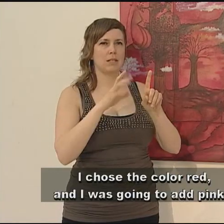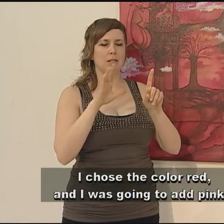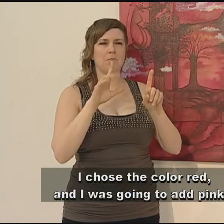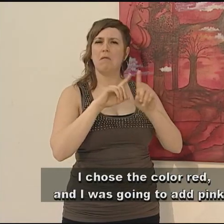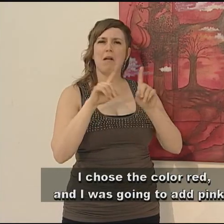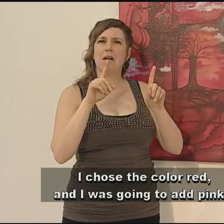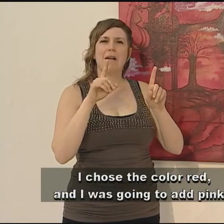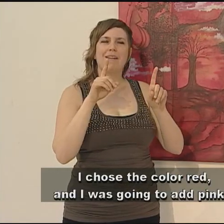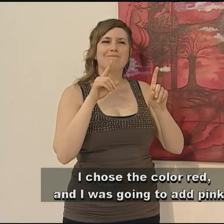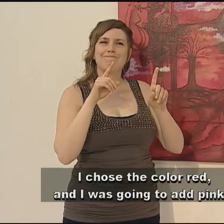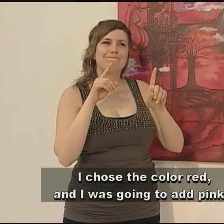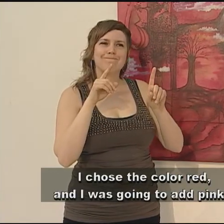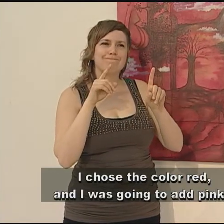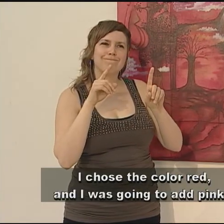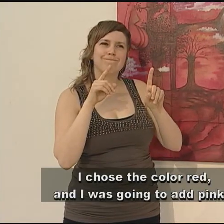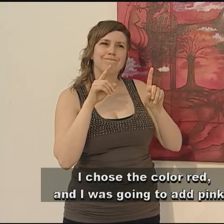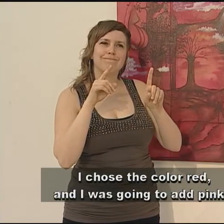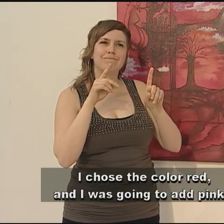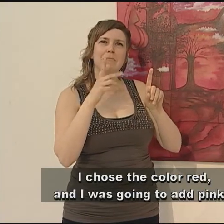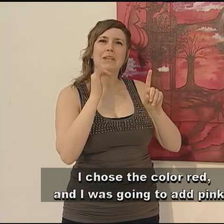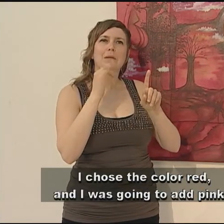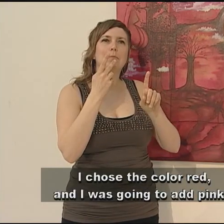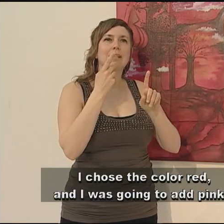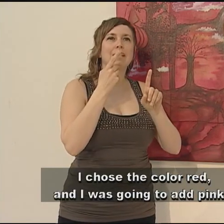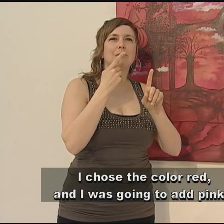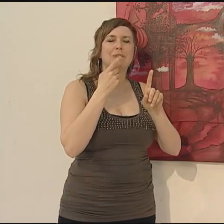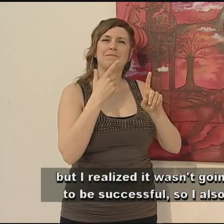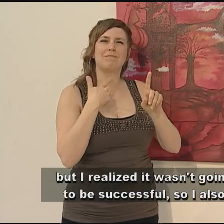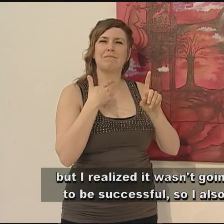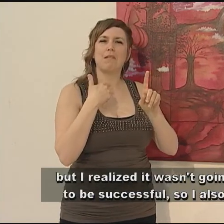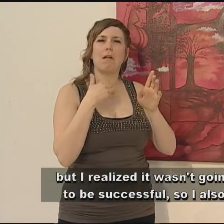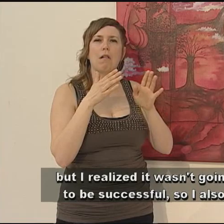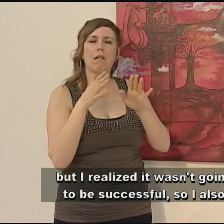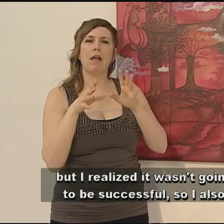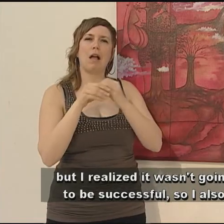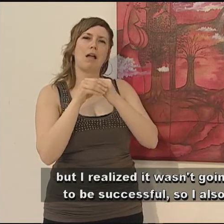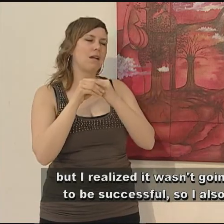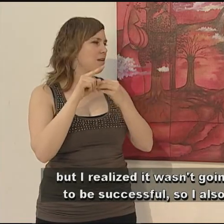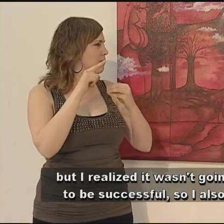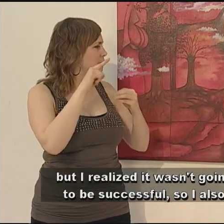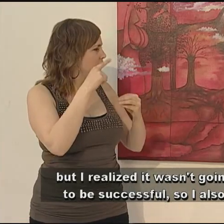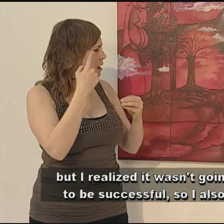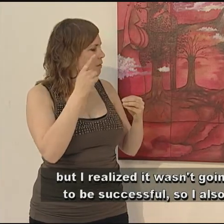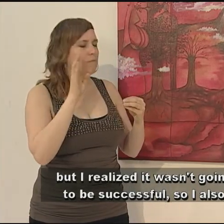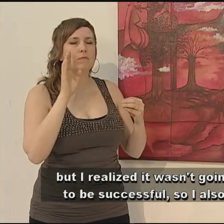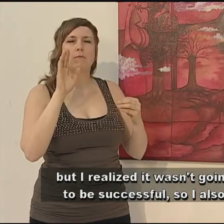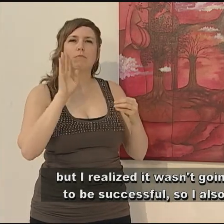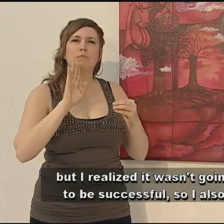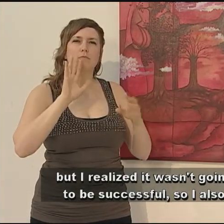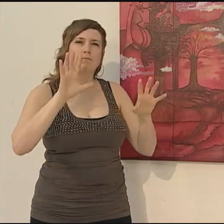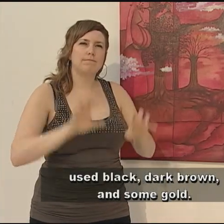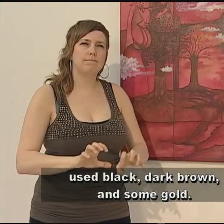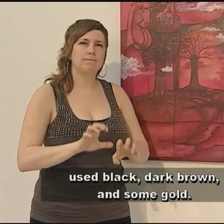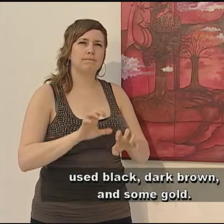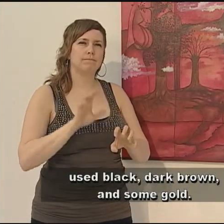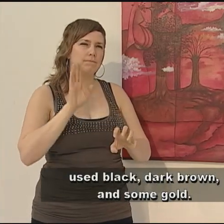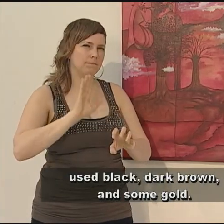I chose the color red, and I was going to add pinks, but I realized it wasn't going to be successful. So I also